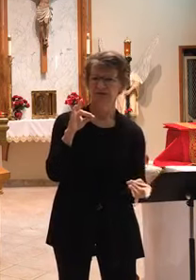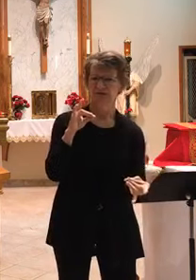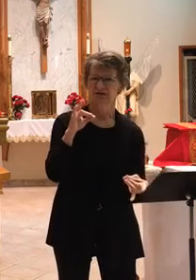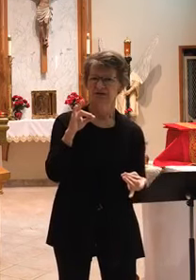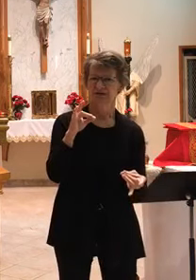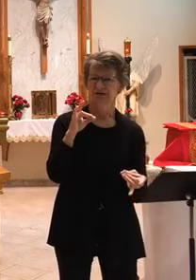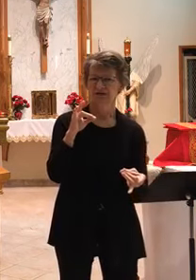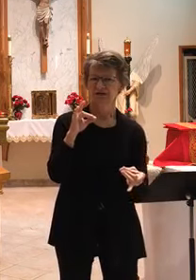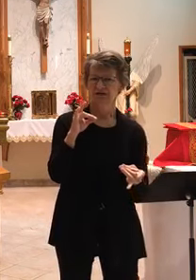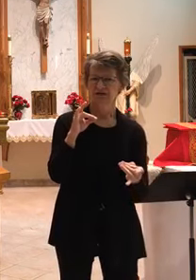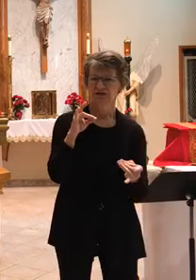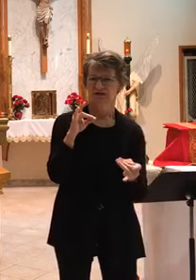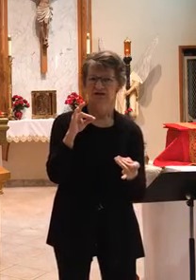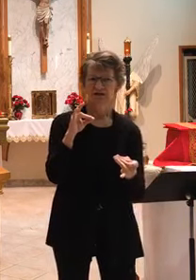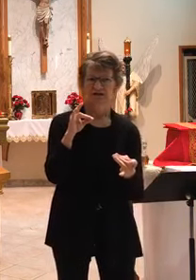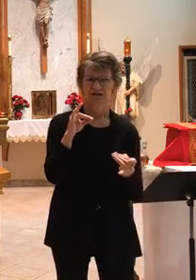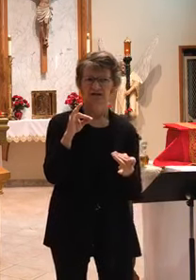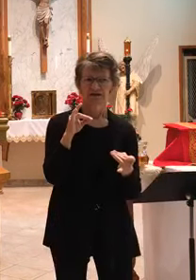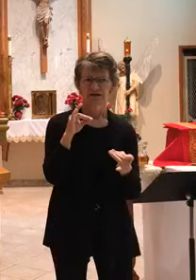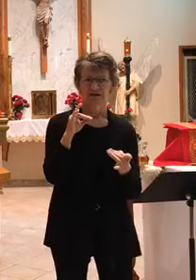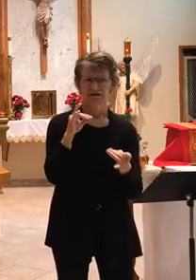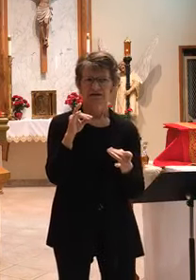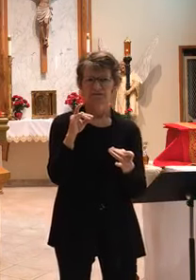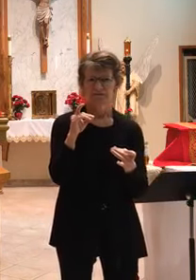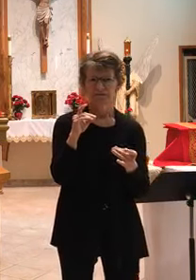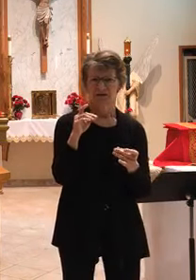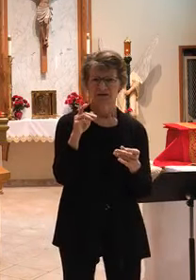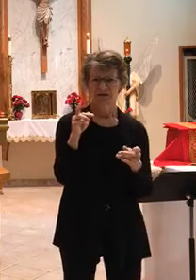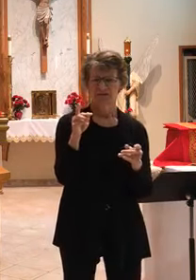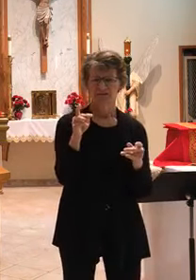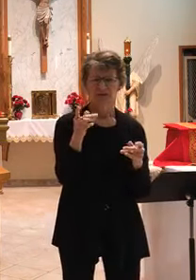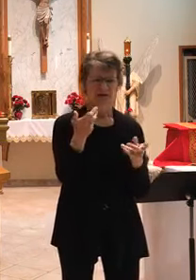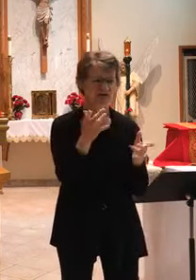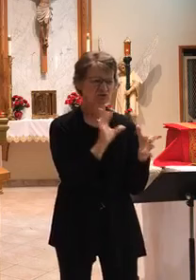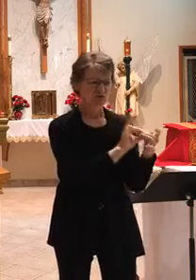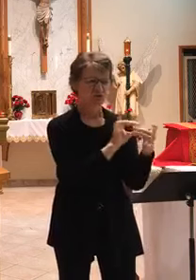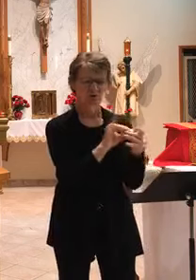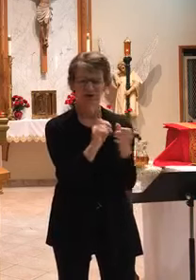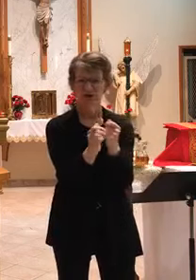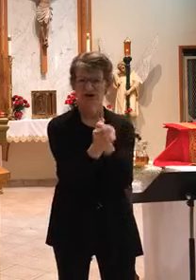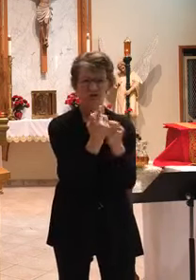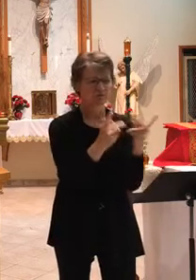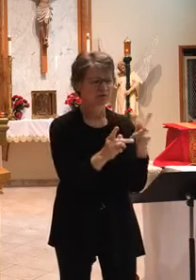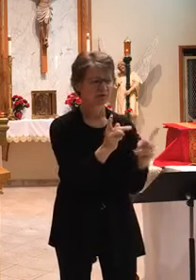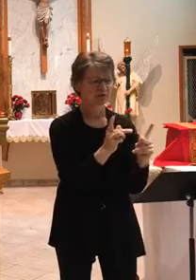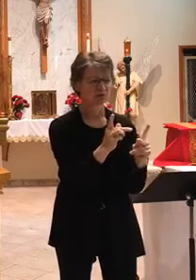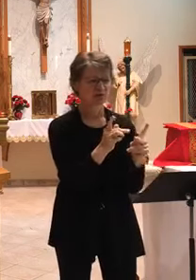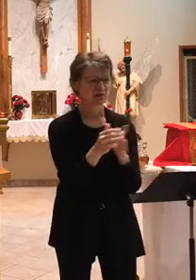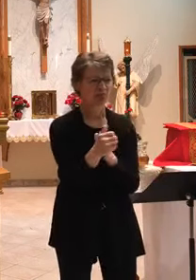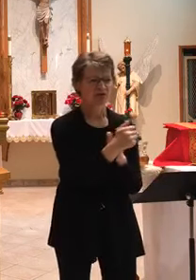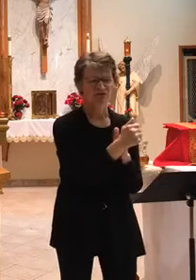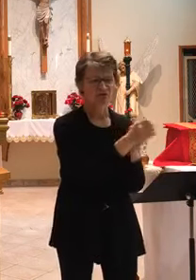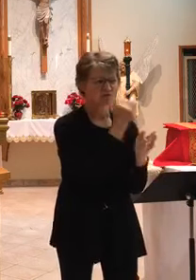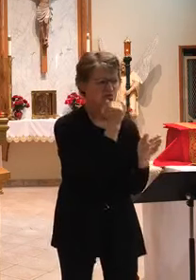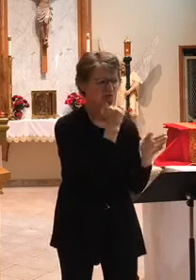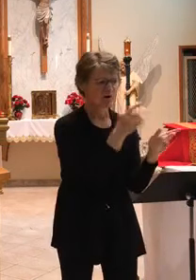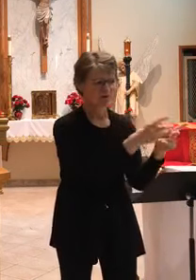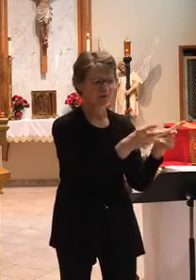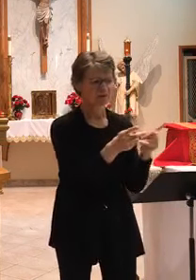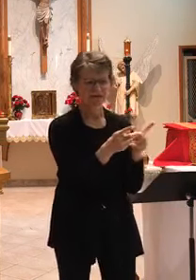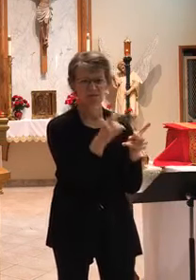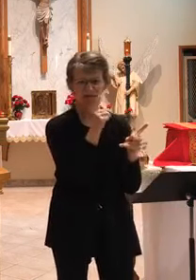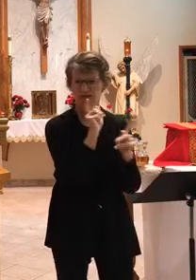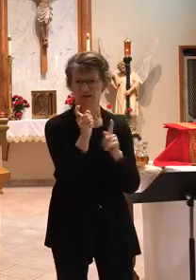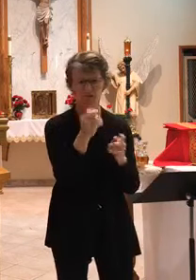party spirit. Doesn't mean that you can't have a nice party. It means joining with others who will take you in a place that won't bring you